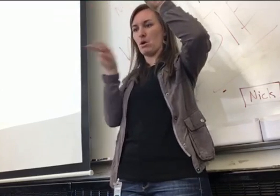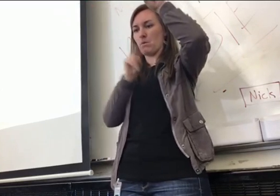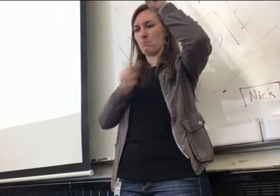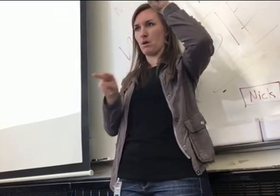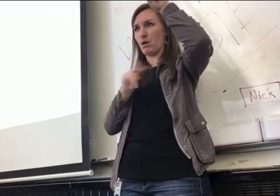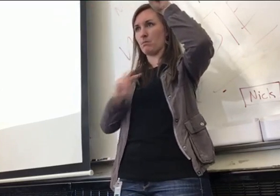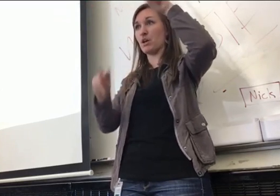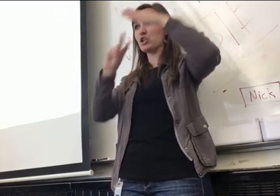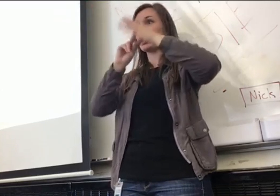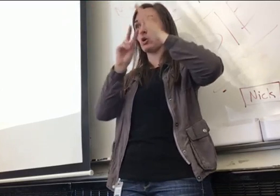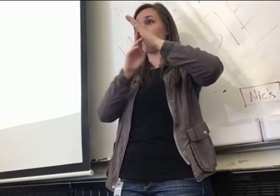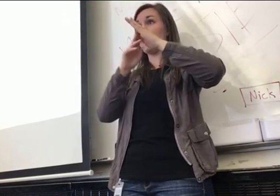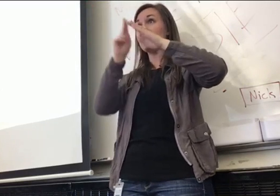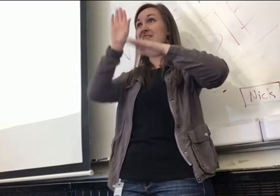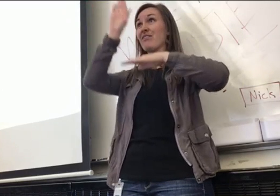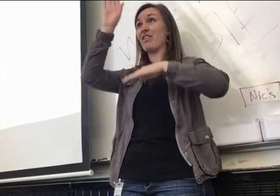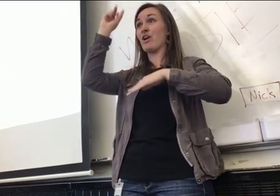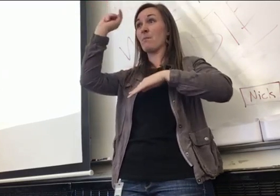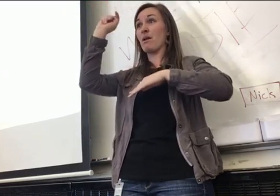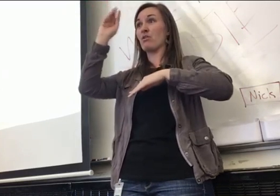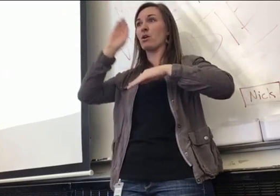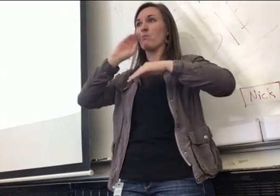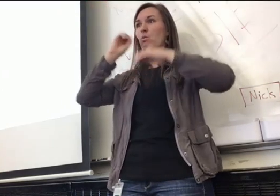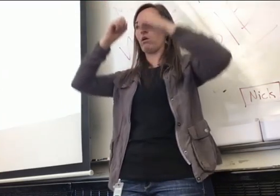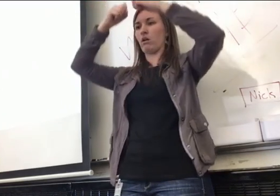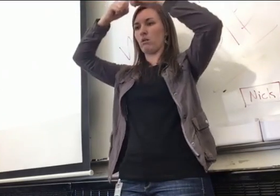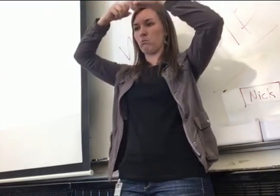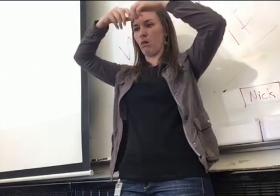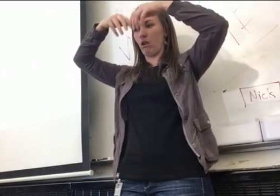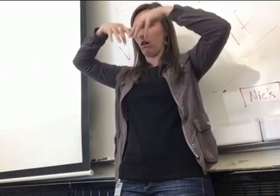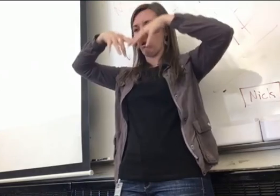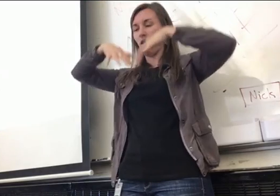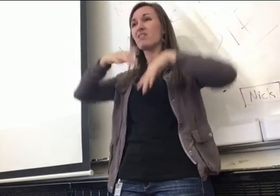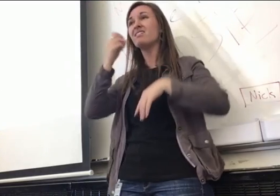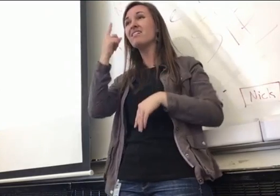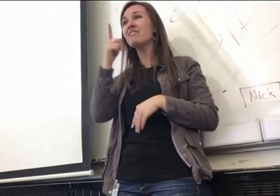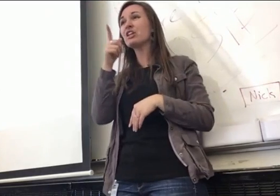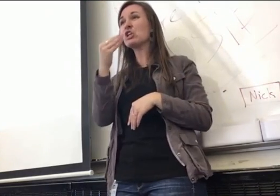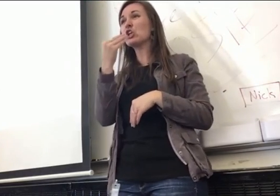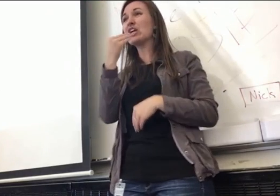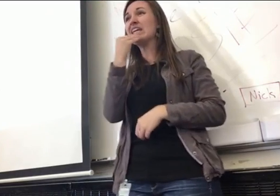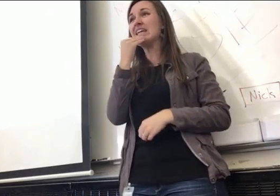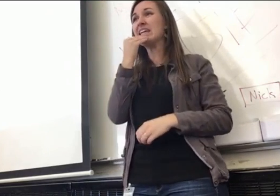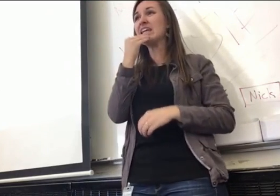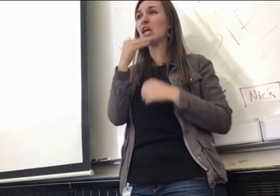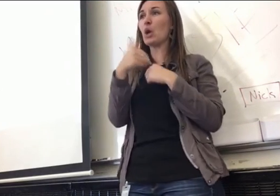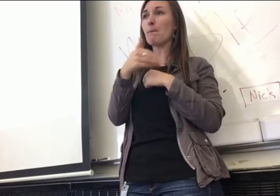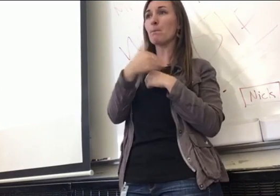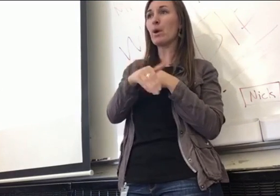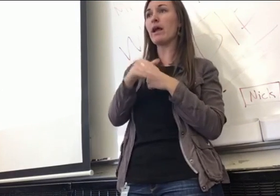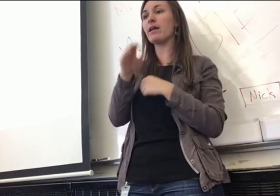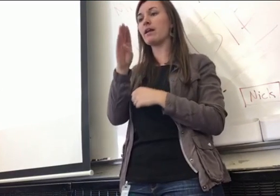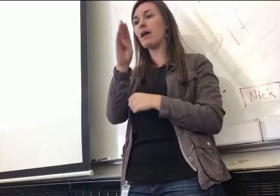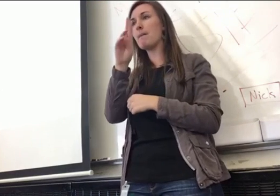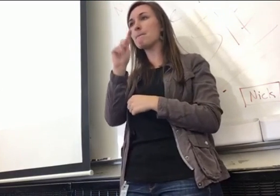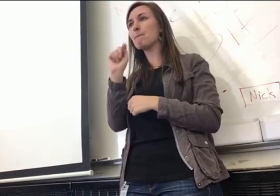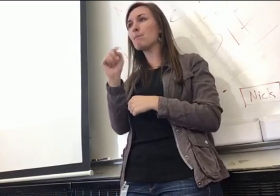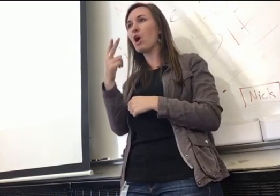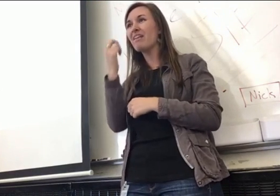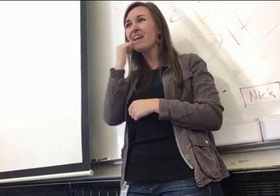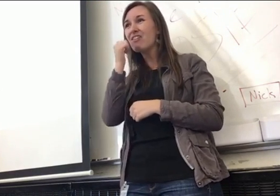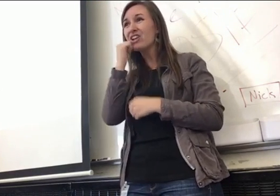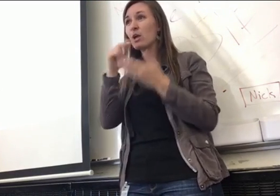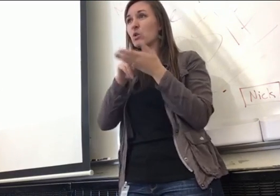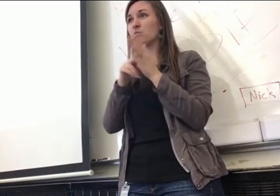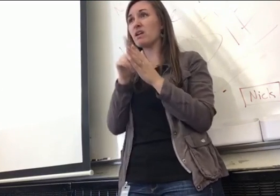eating broth and bread every day. You get diarrhea. You get foodborne illnesses. All that